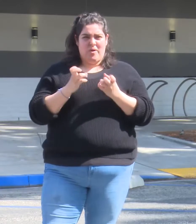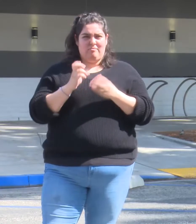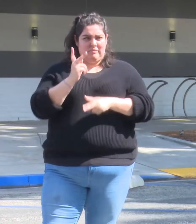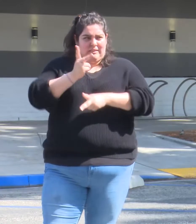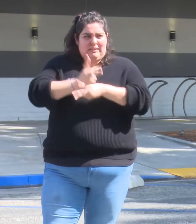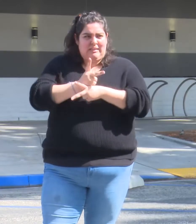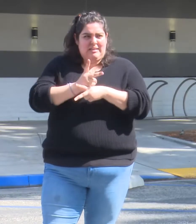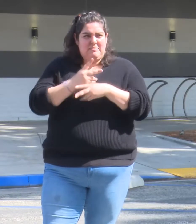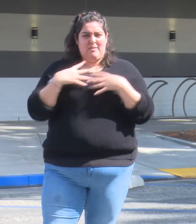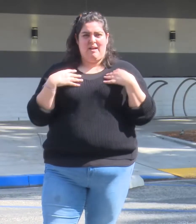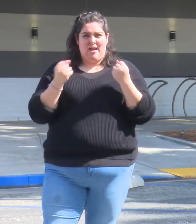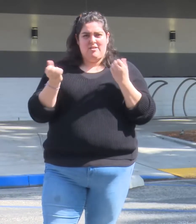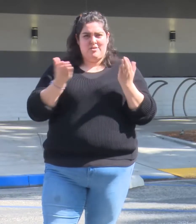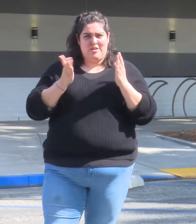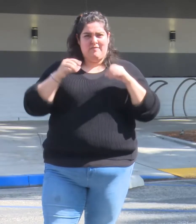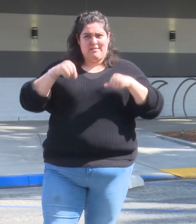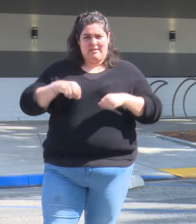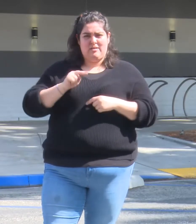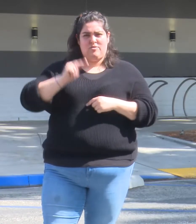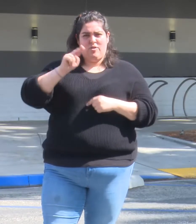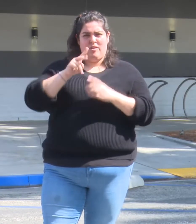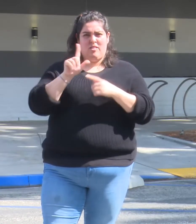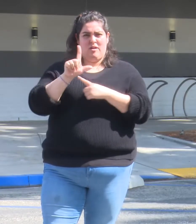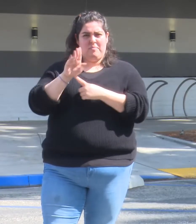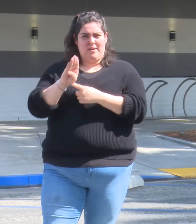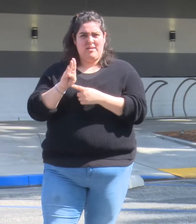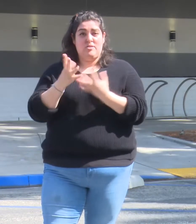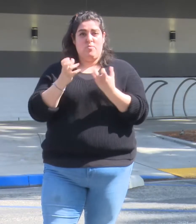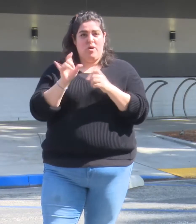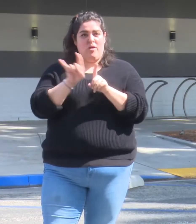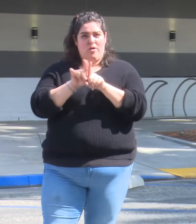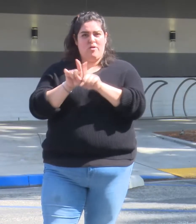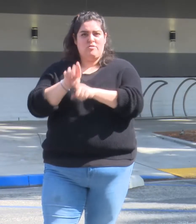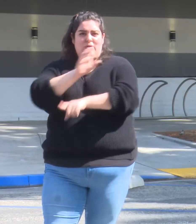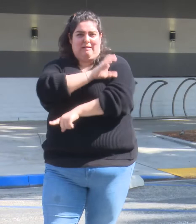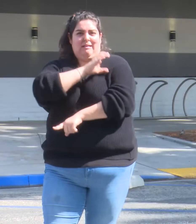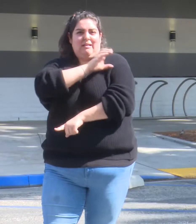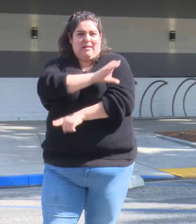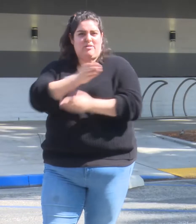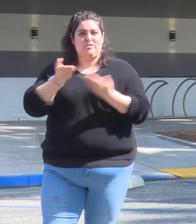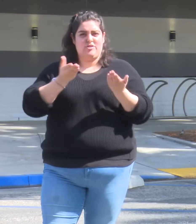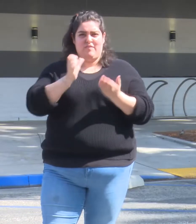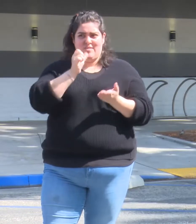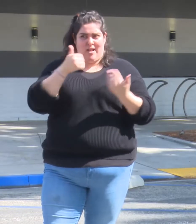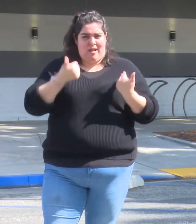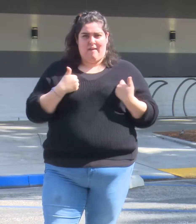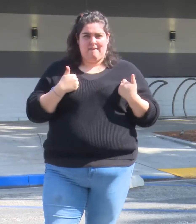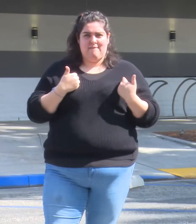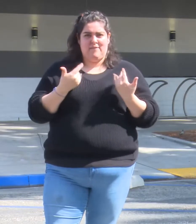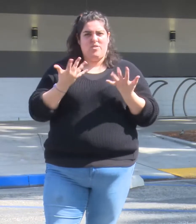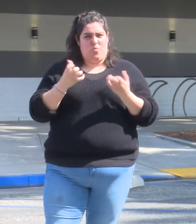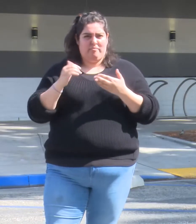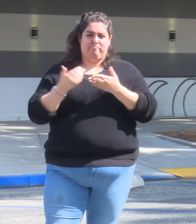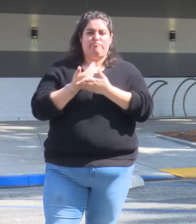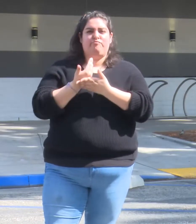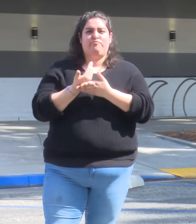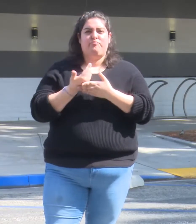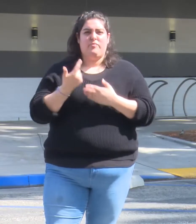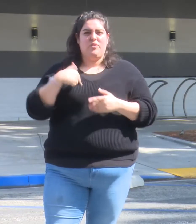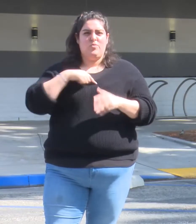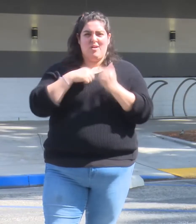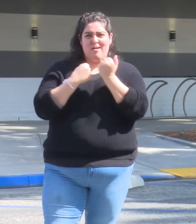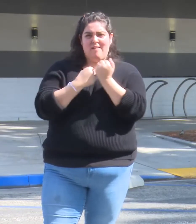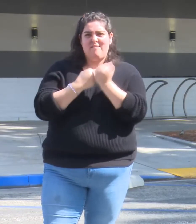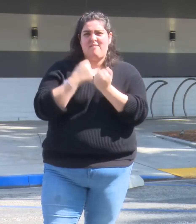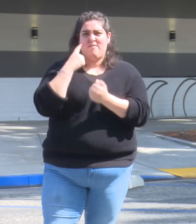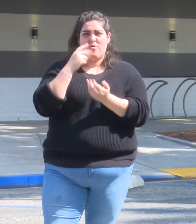Beach. We also knew that we needed clinical services, which we did not have here. So in partnership with Public Works, we advocated for the resources to